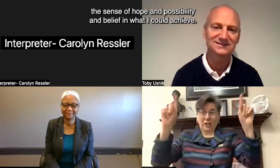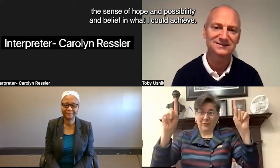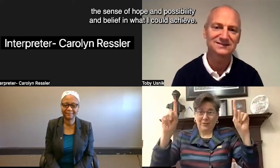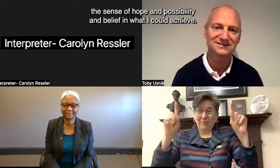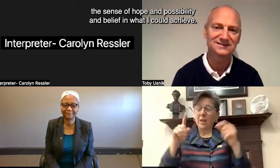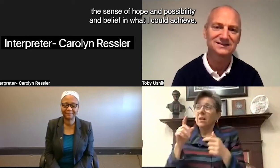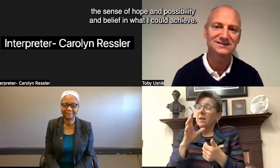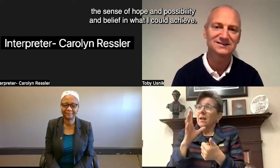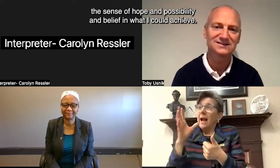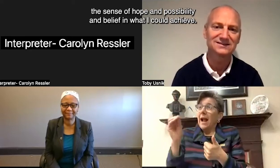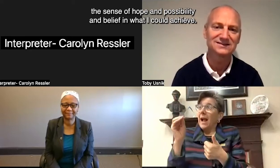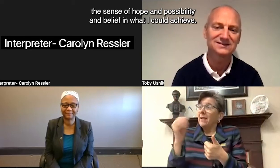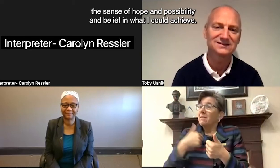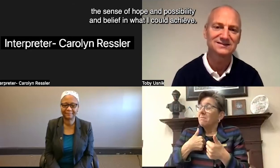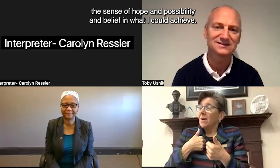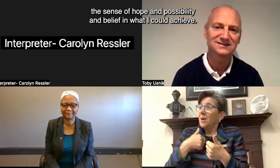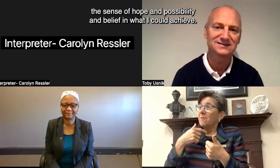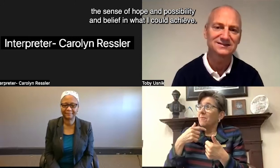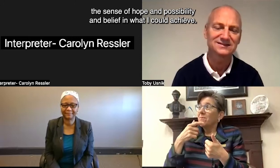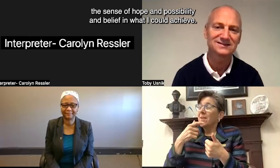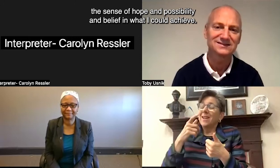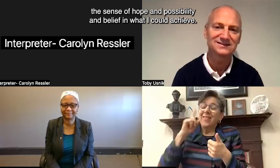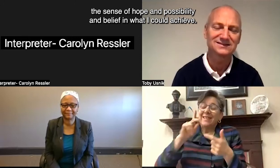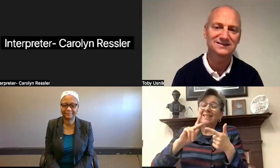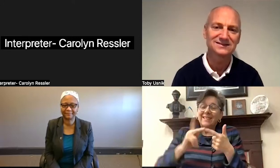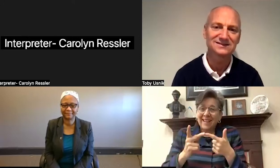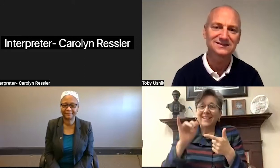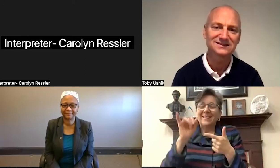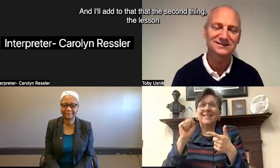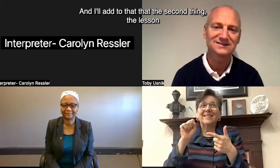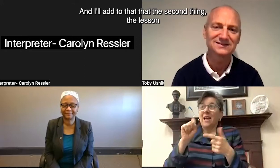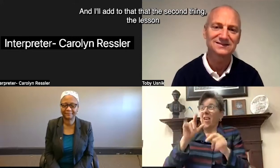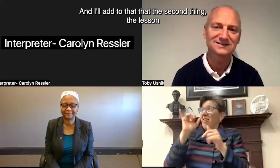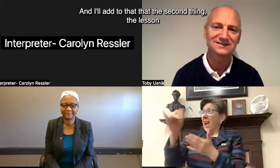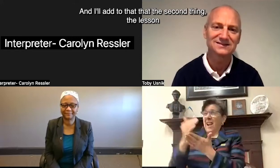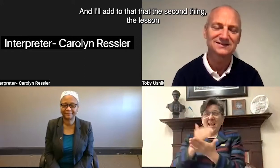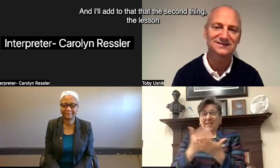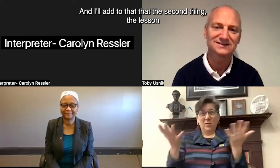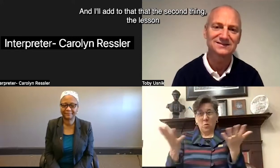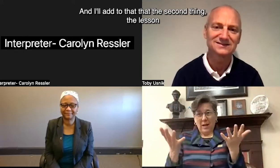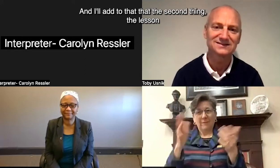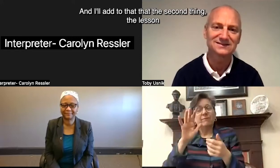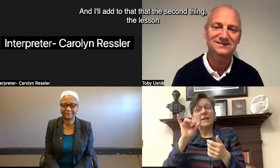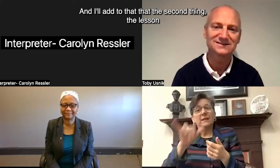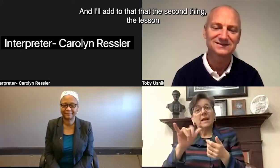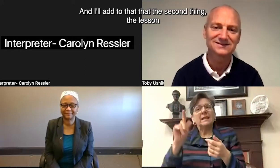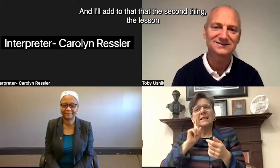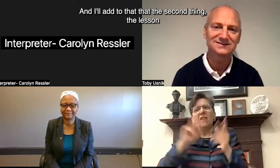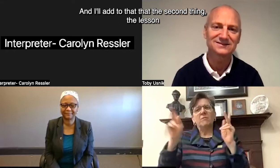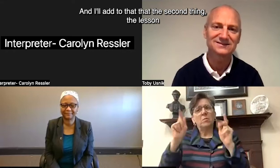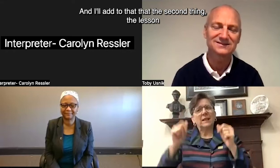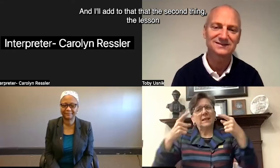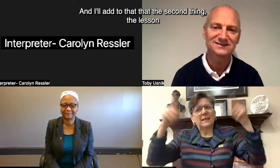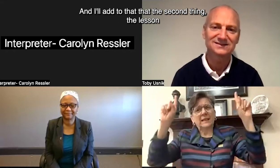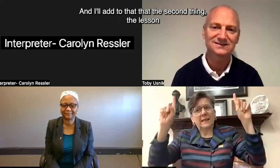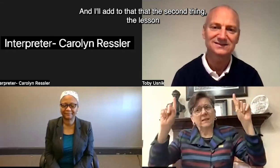belief in what I could achieve. And I'll add to that, that the second thing, the lesson that I learned through